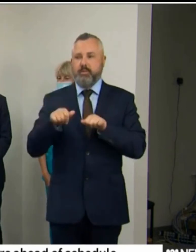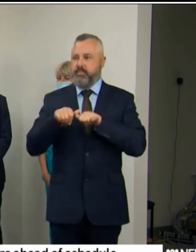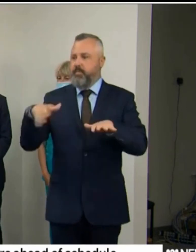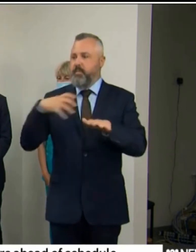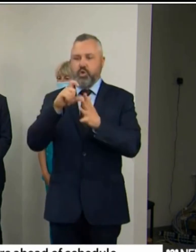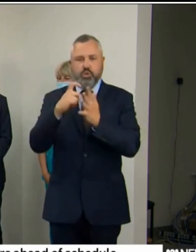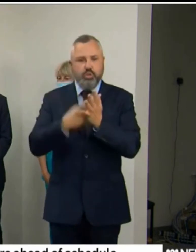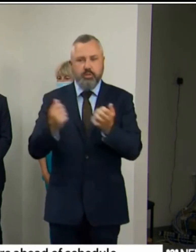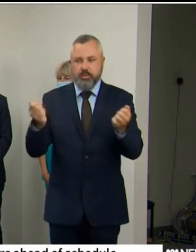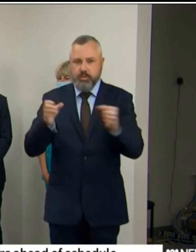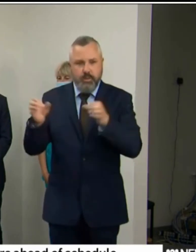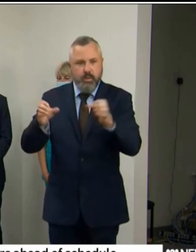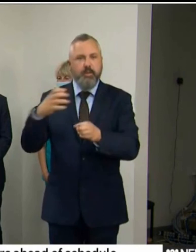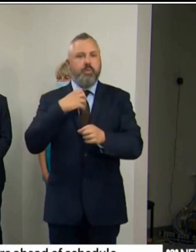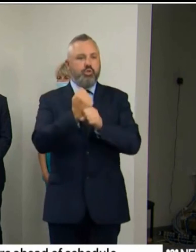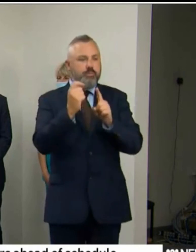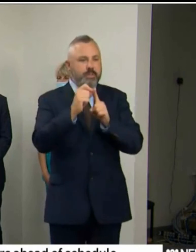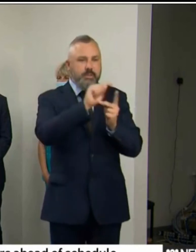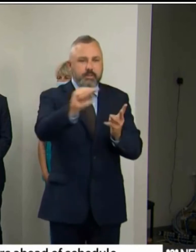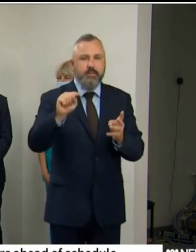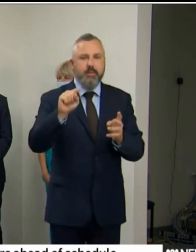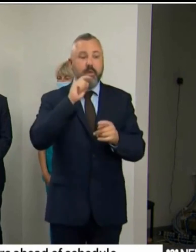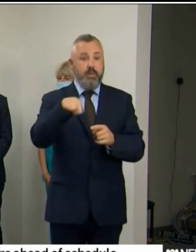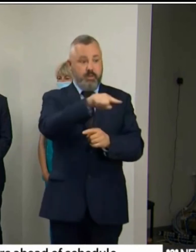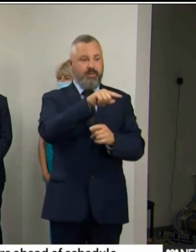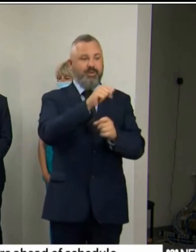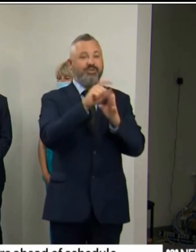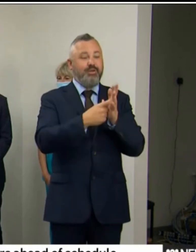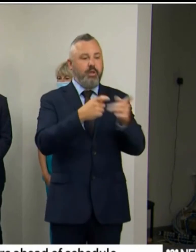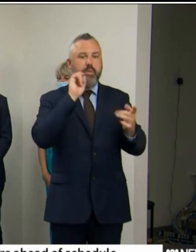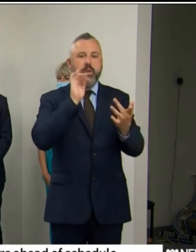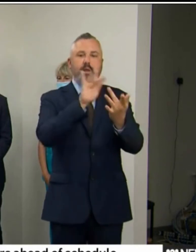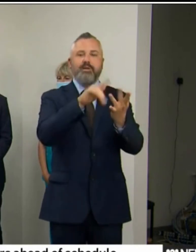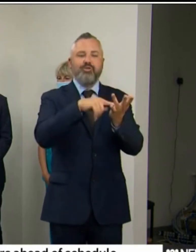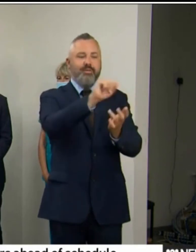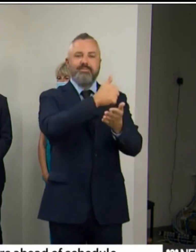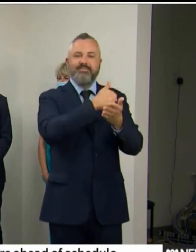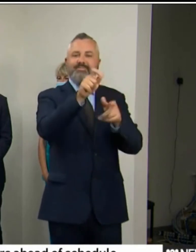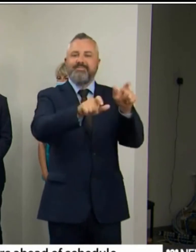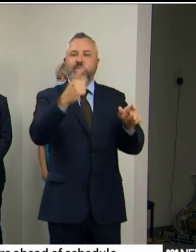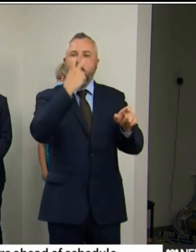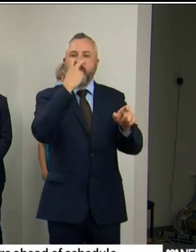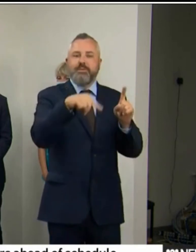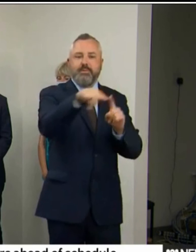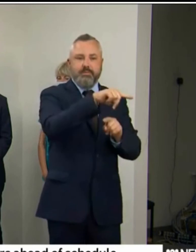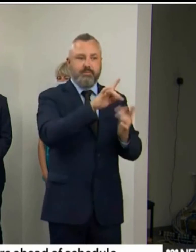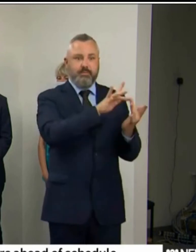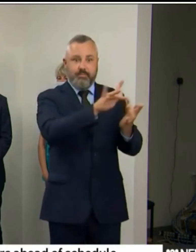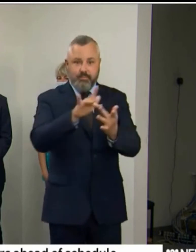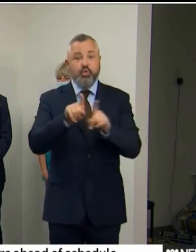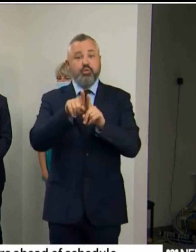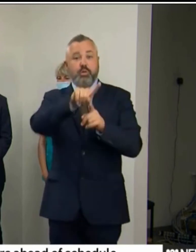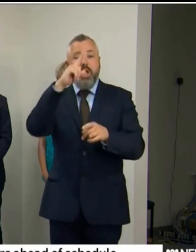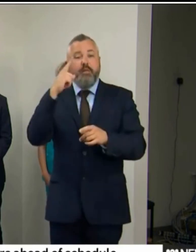some GP practices will be contacting their own patients, but people can also register through the website, and there's also a phone